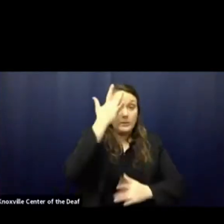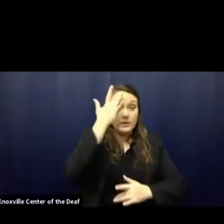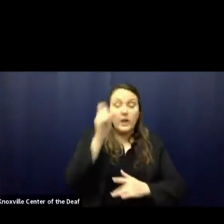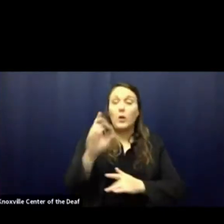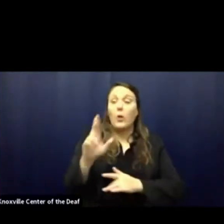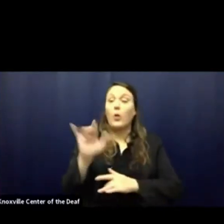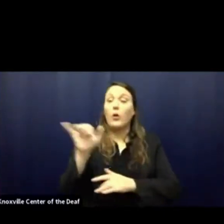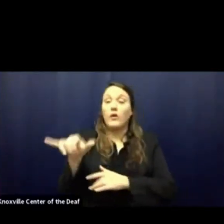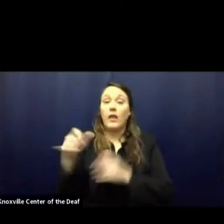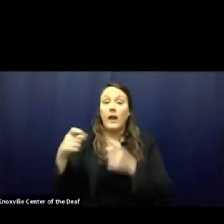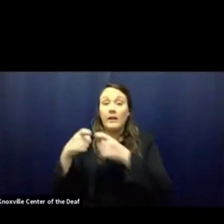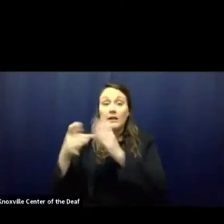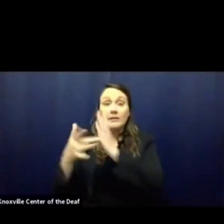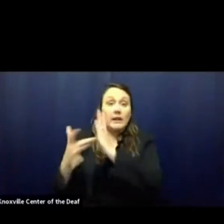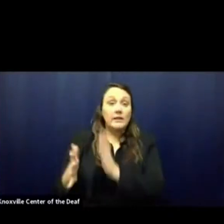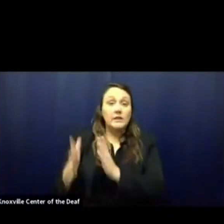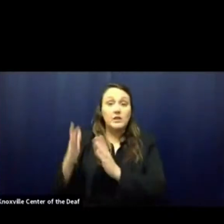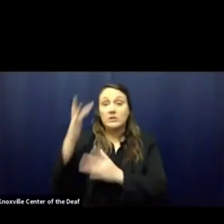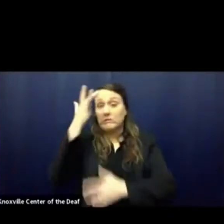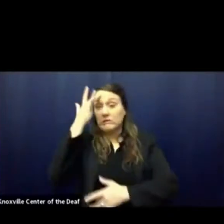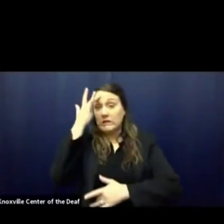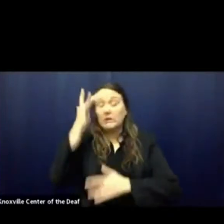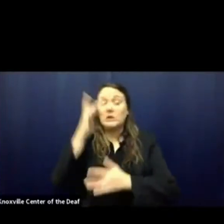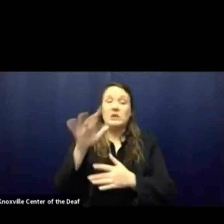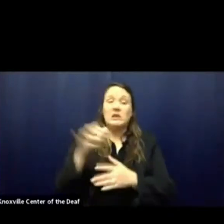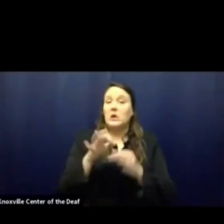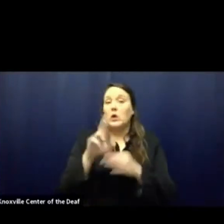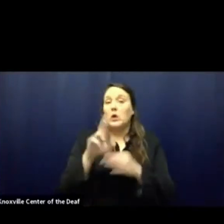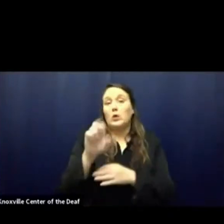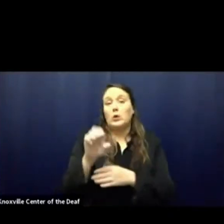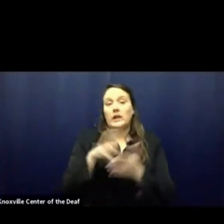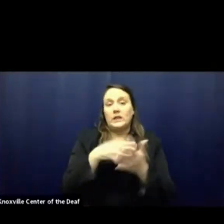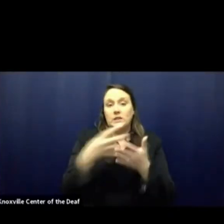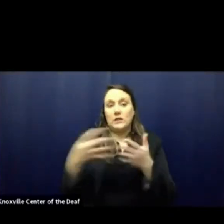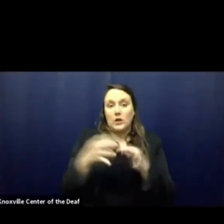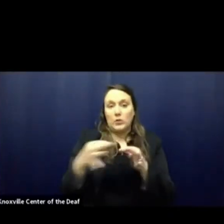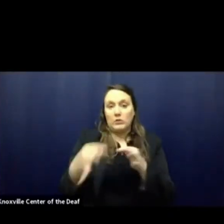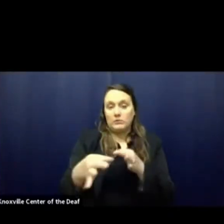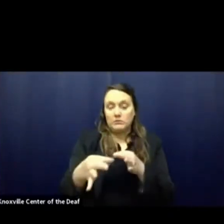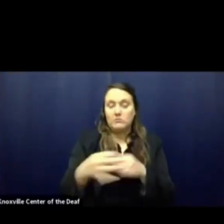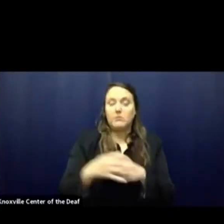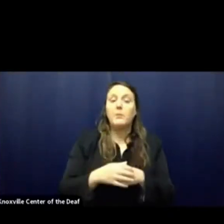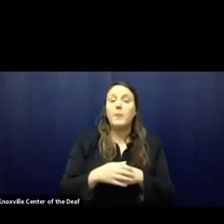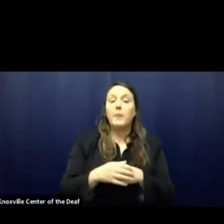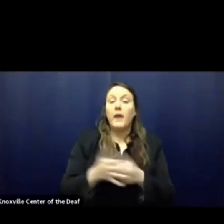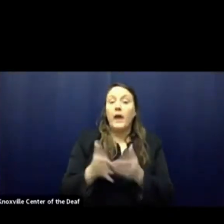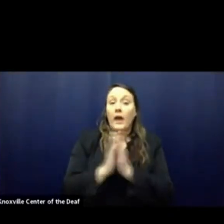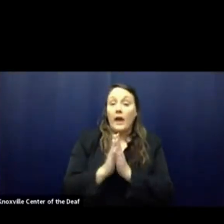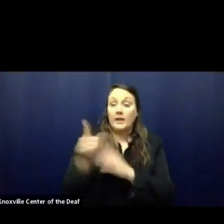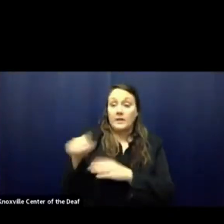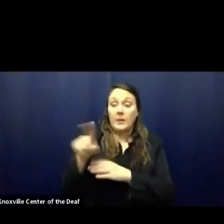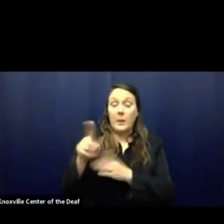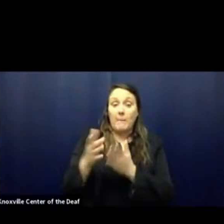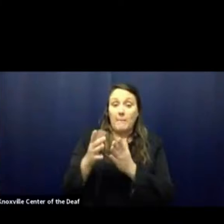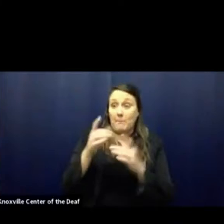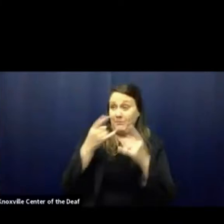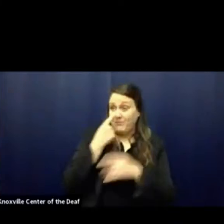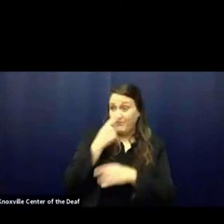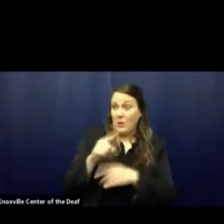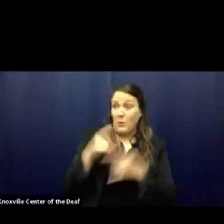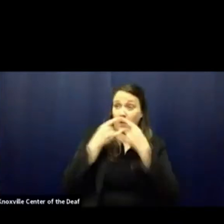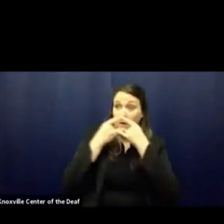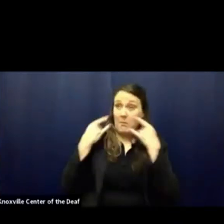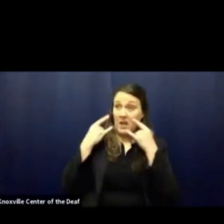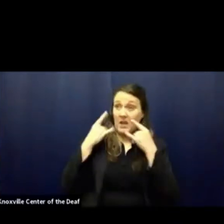the appointment for a time when no one is ill. Ask the service provider to wear a mask before entering your home